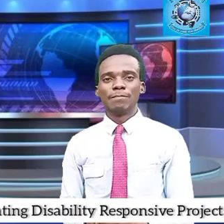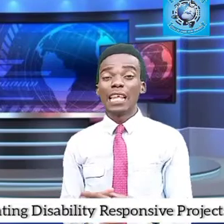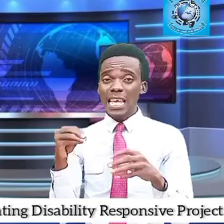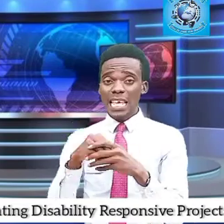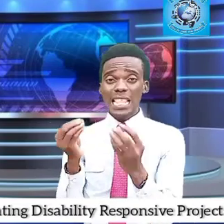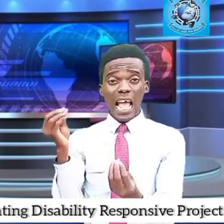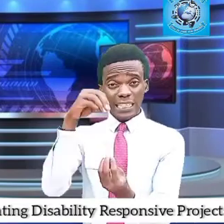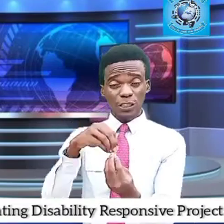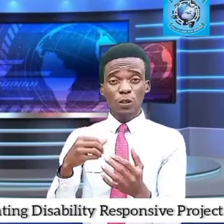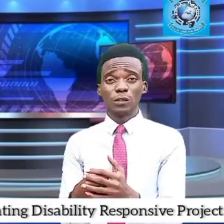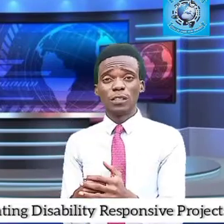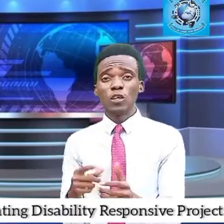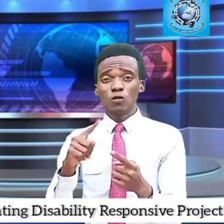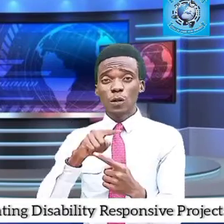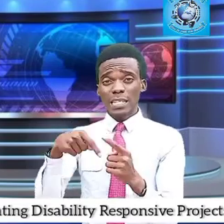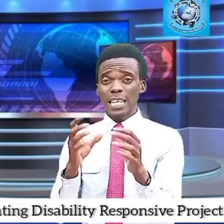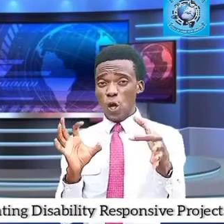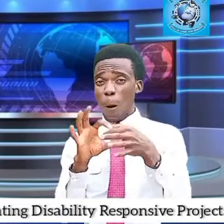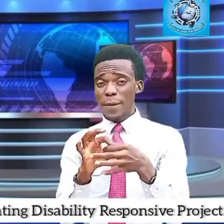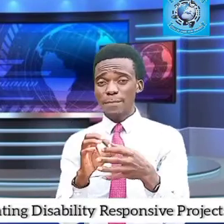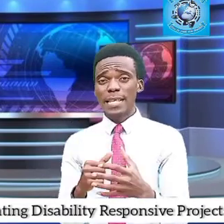In addition to this commitment,